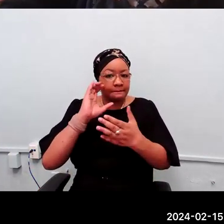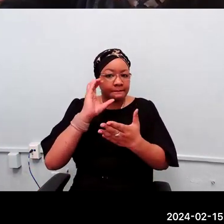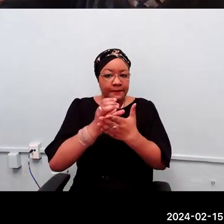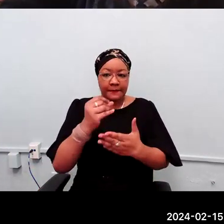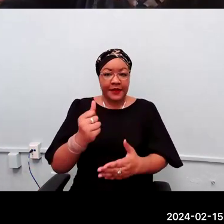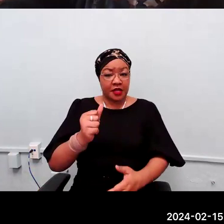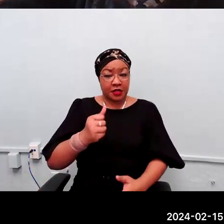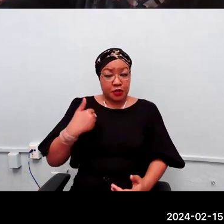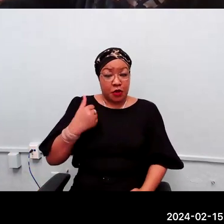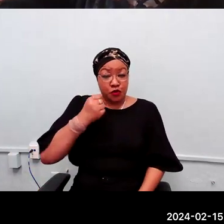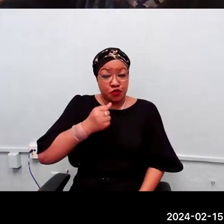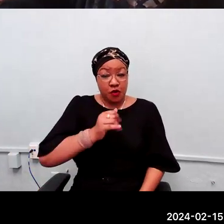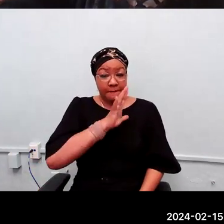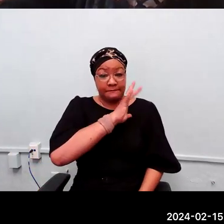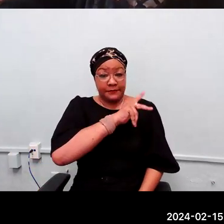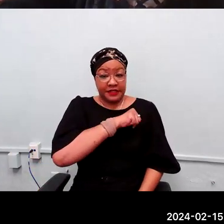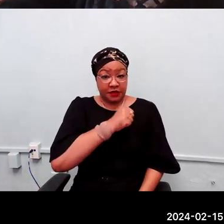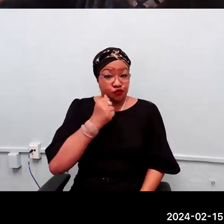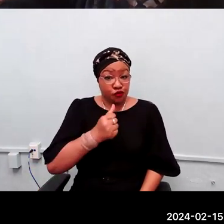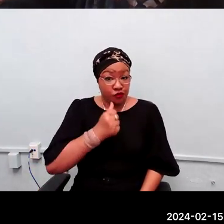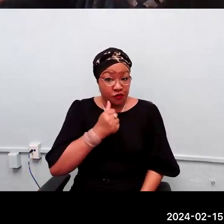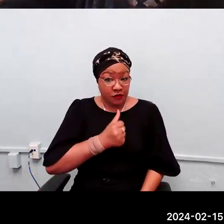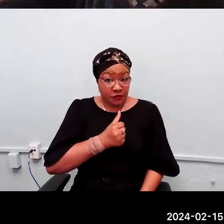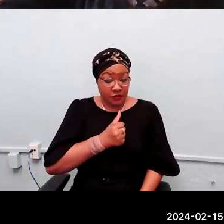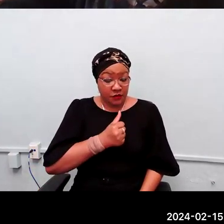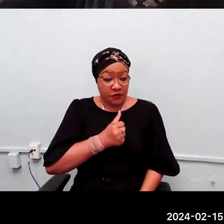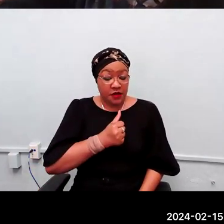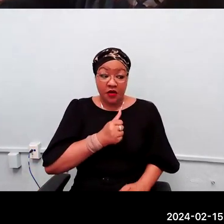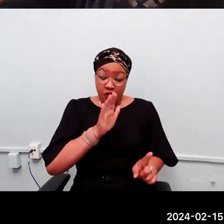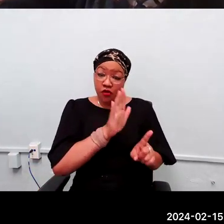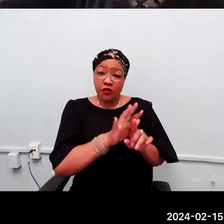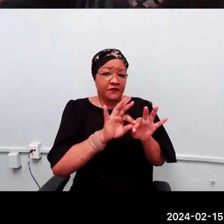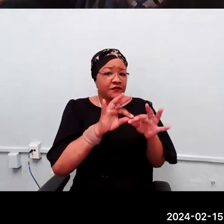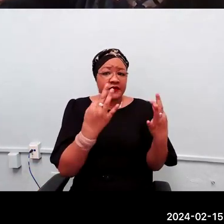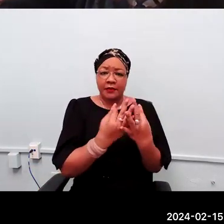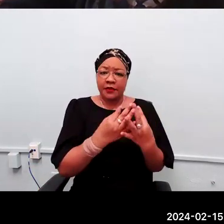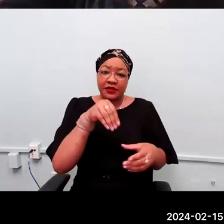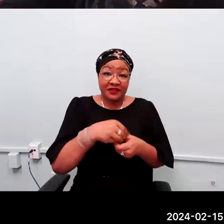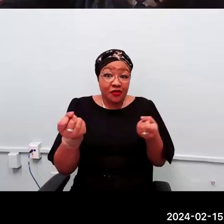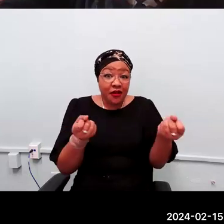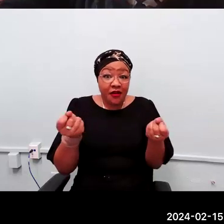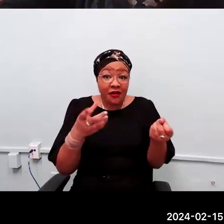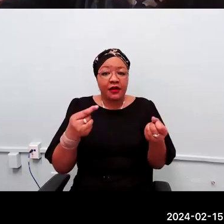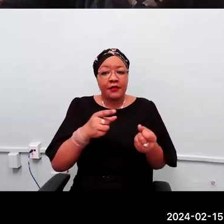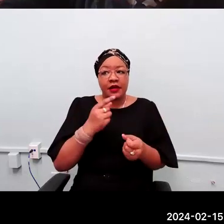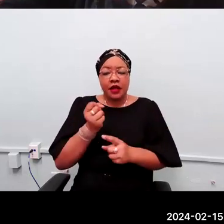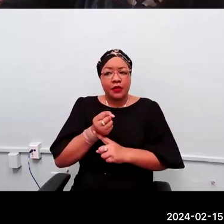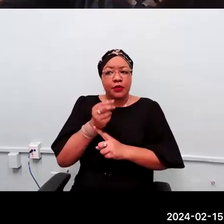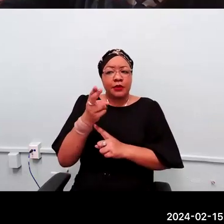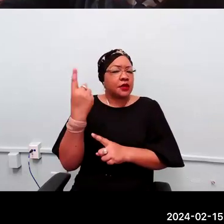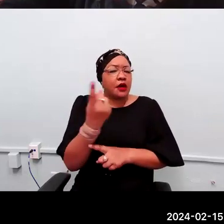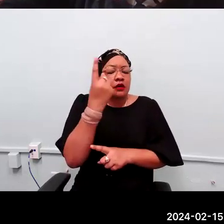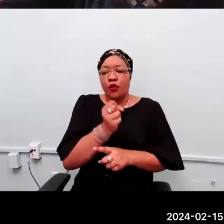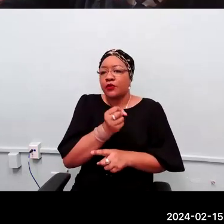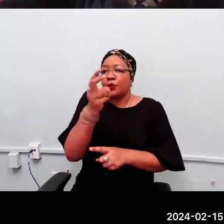girl, Mend, who was her whole family was bombed in a car, and she was alive, but she was the